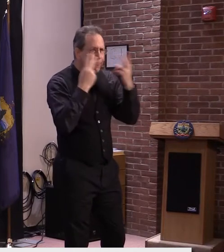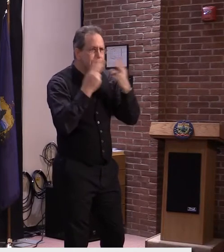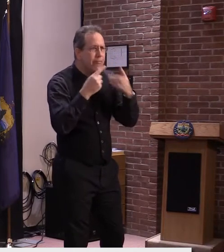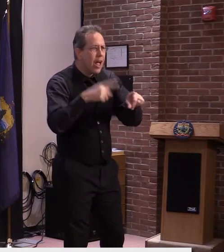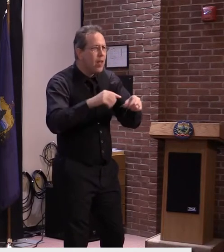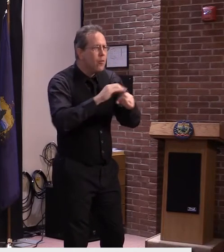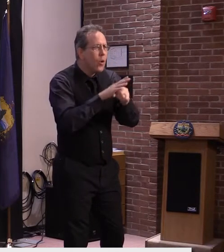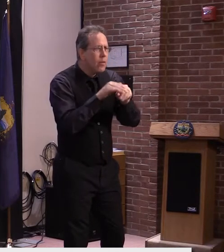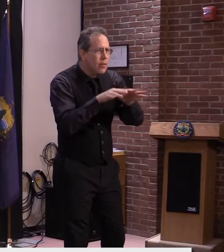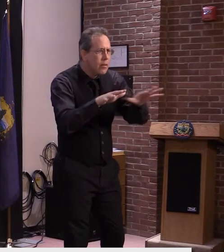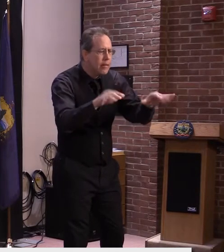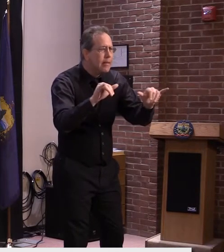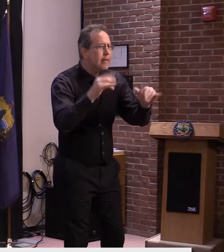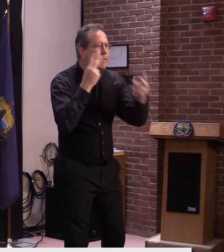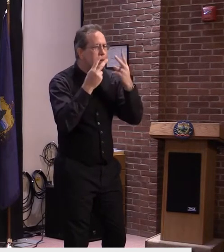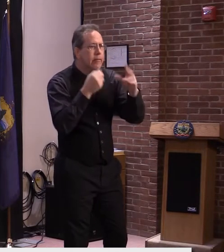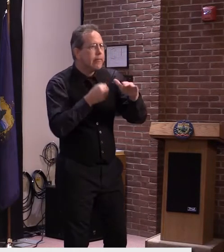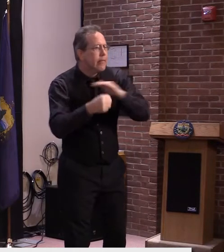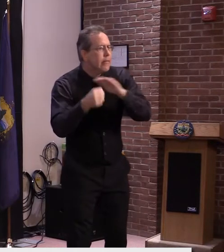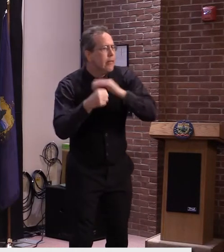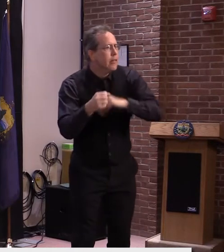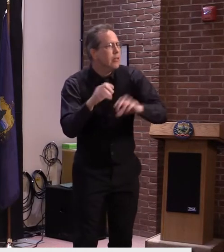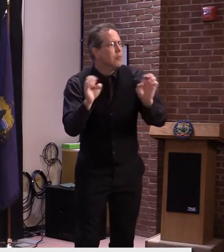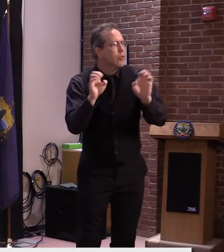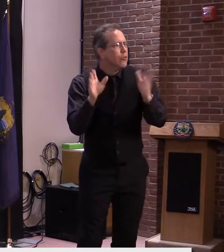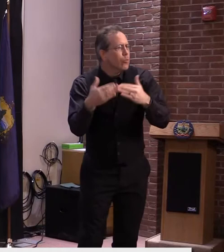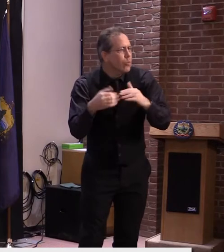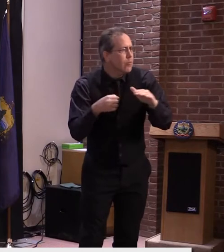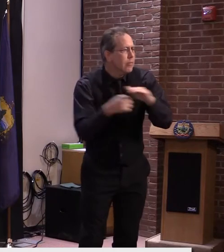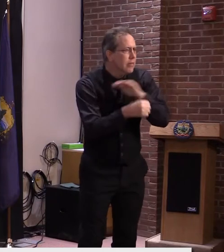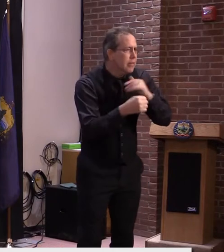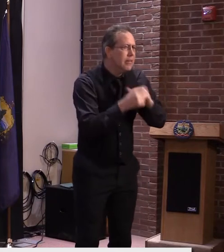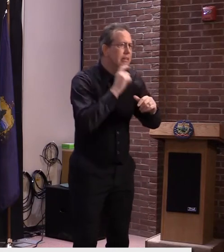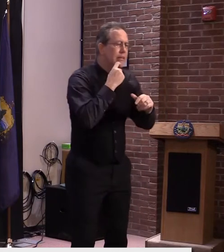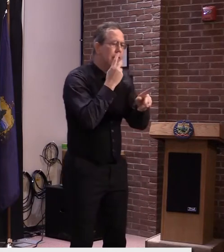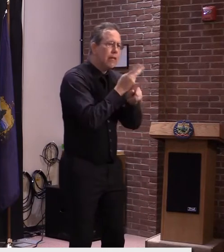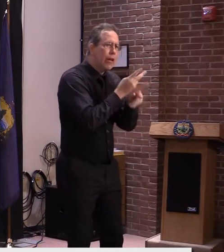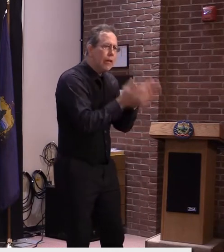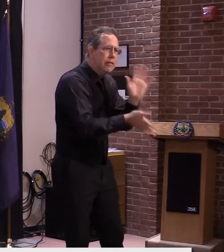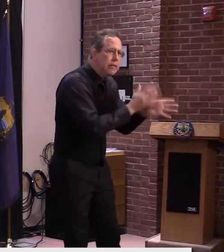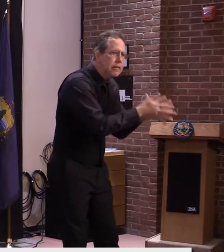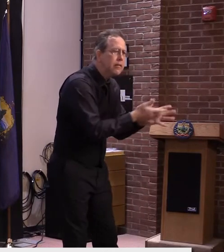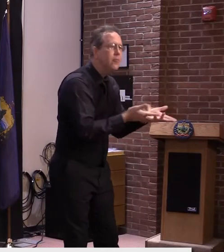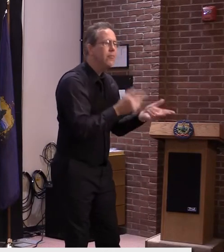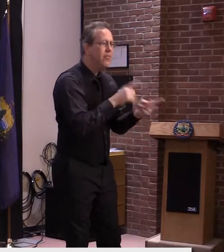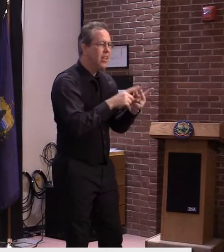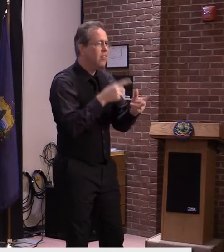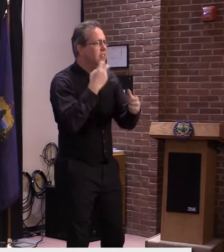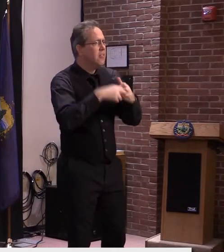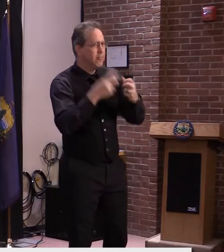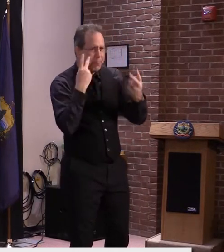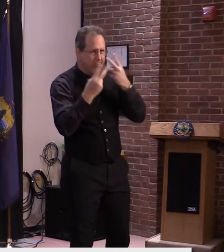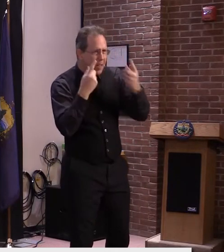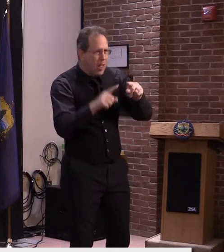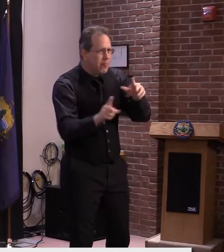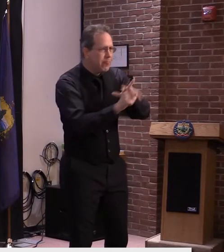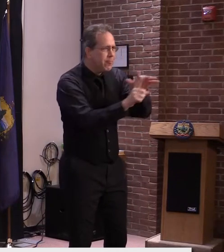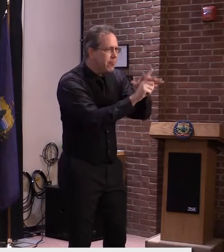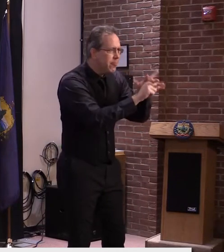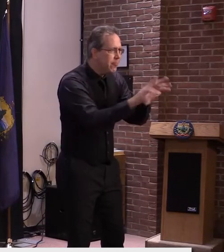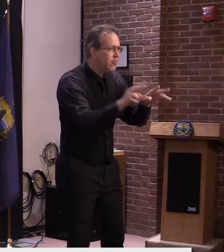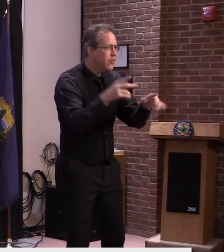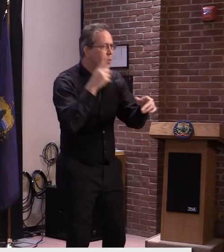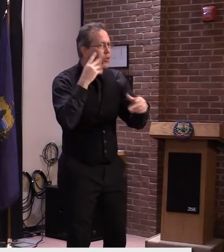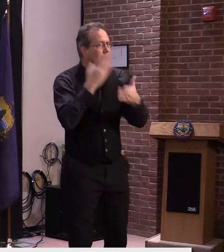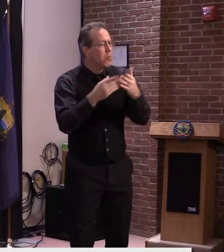emergency services for urgent needs. Sometimes that's been difficult to access in other states.